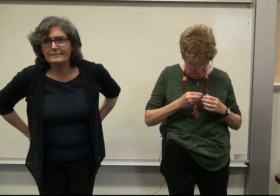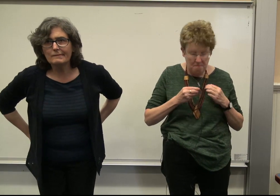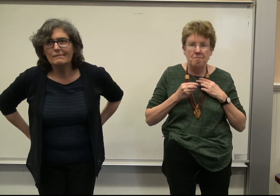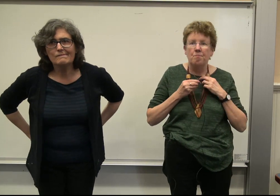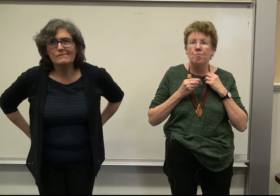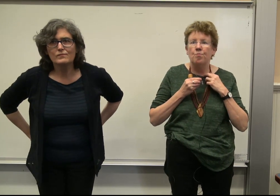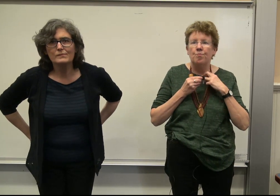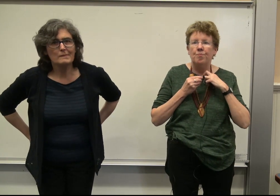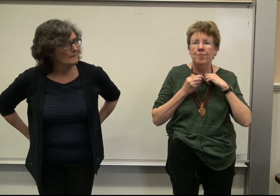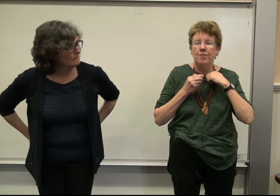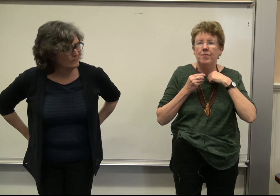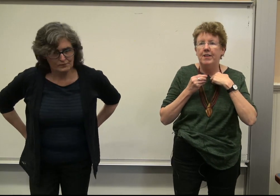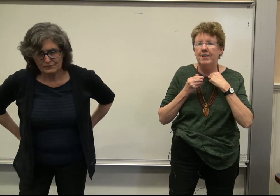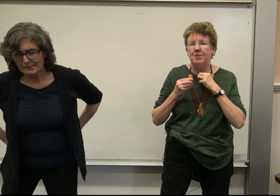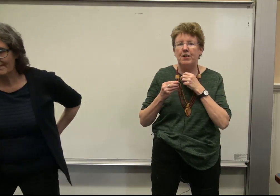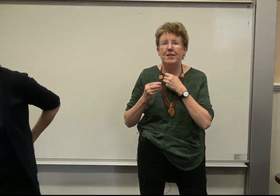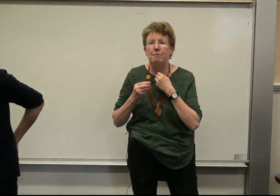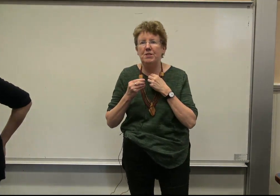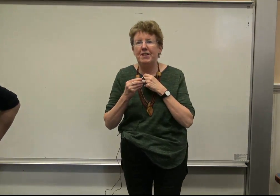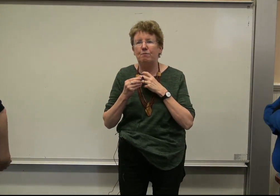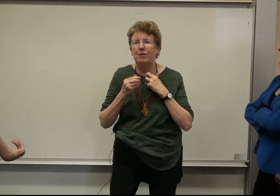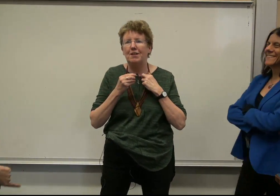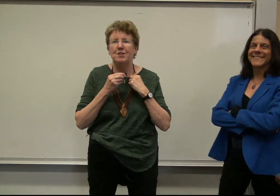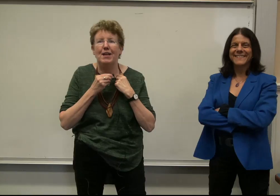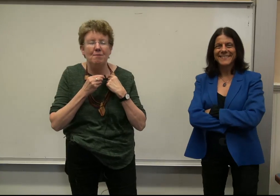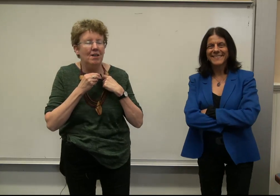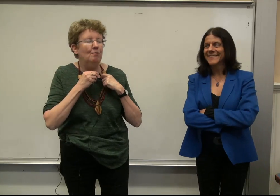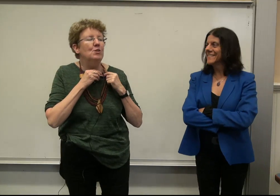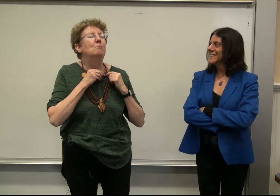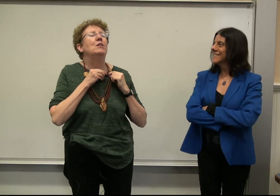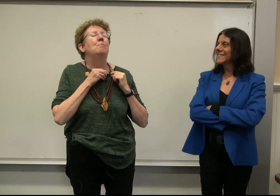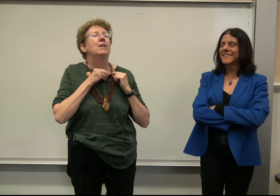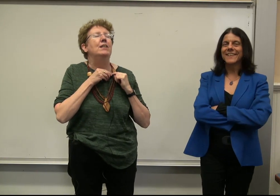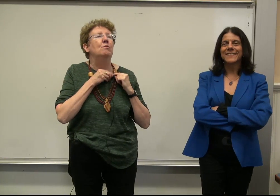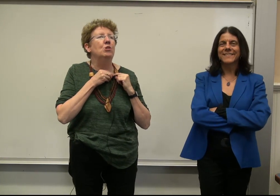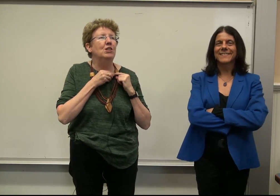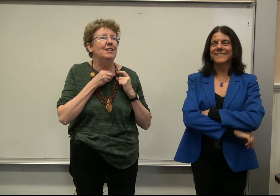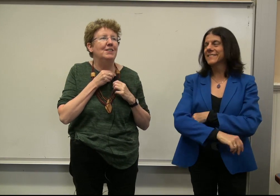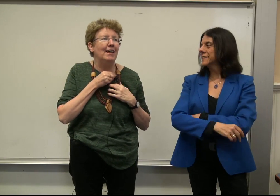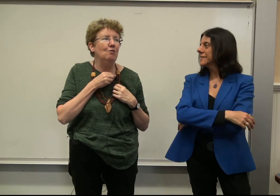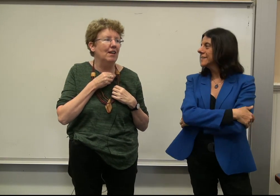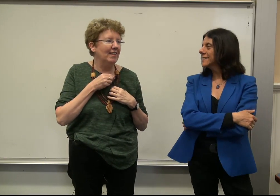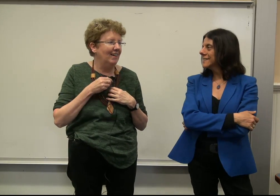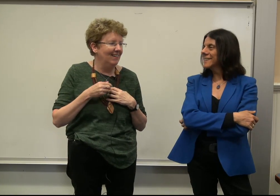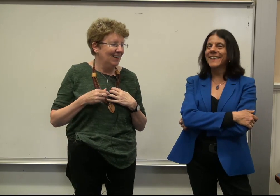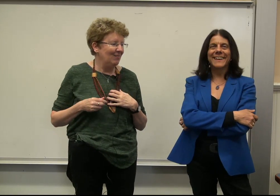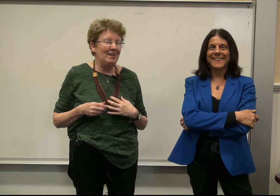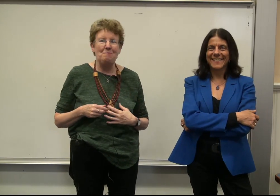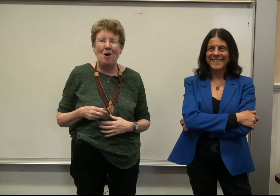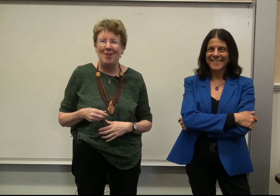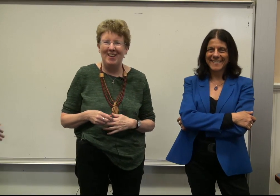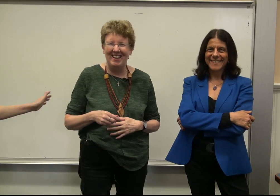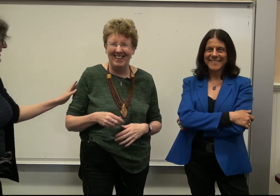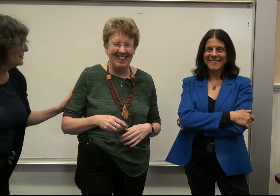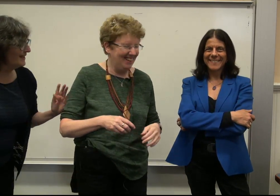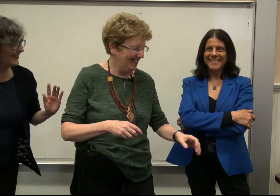Perhaps on the introduction you can be in the shops. Yeah, that's a good idea. We missed out when Gladys came. Someone complained, what does Gladys Tang look like? We never